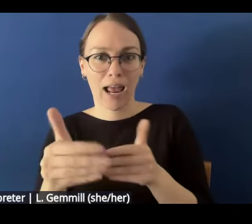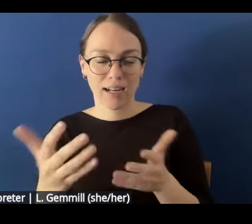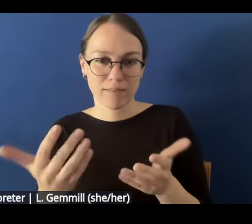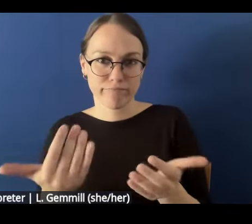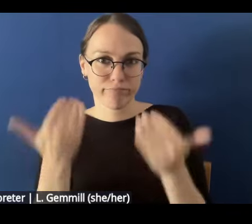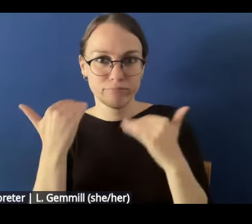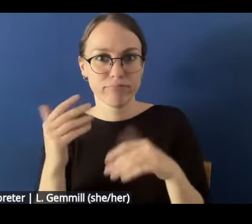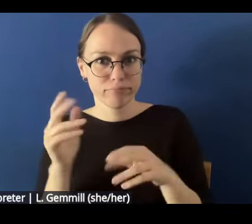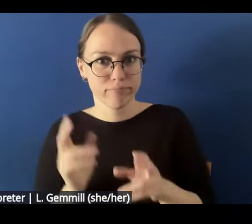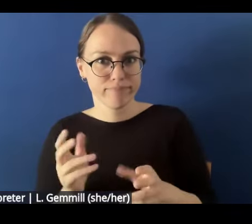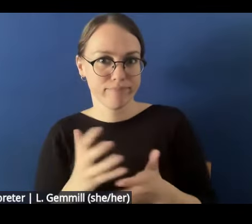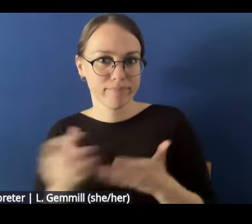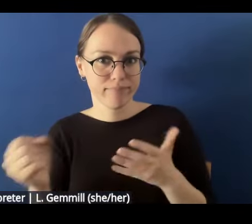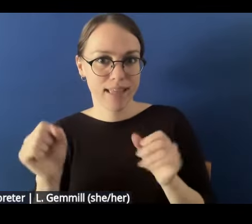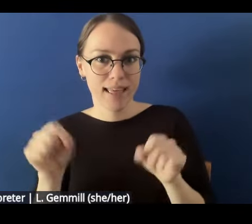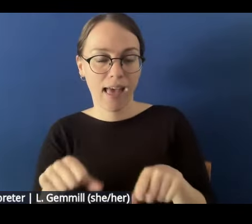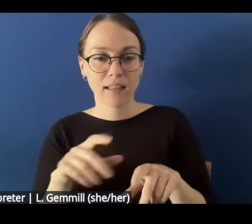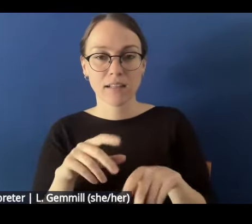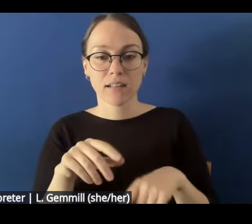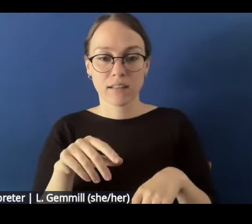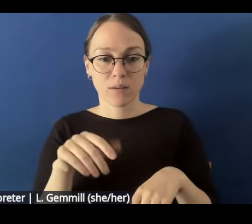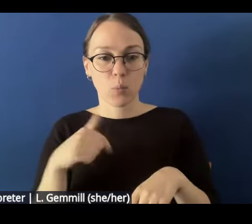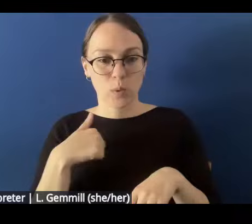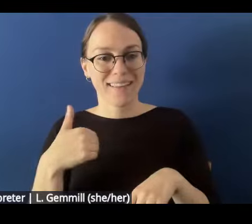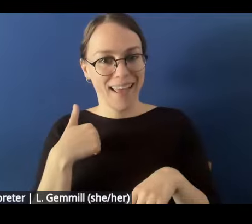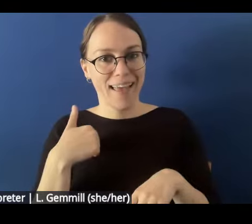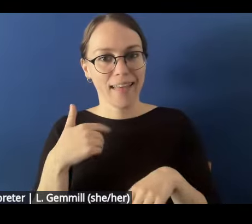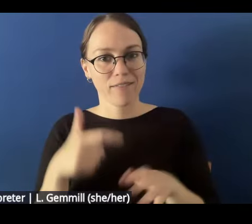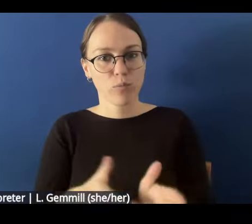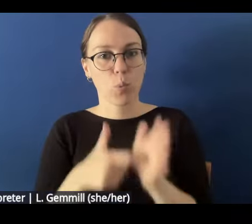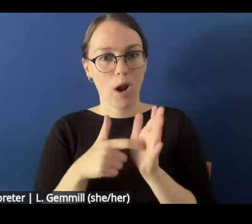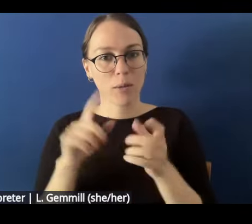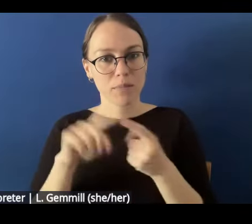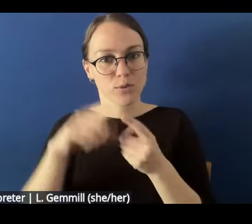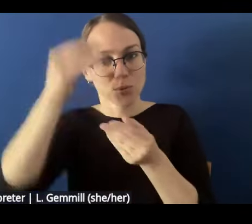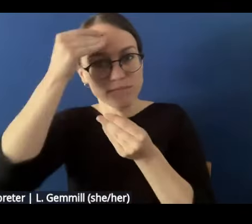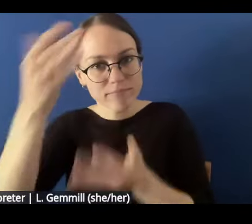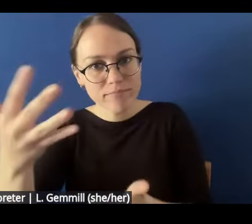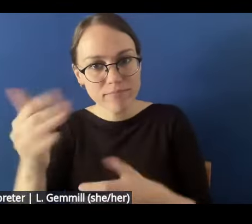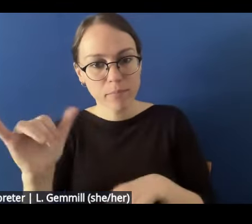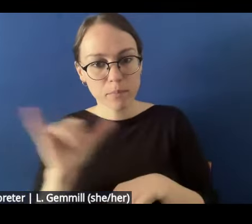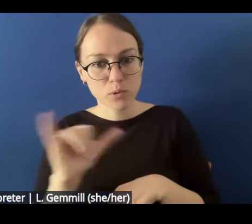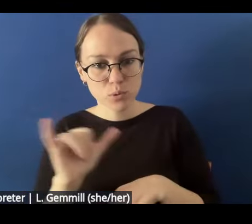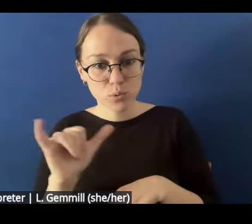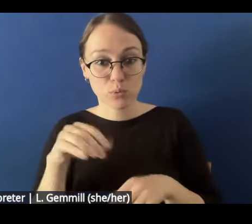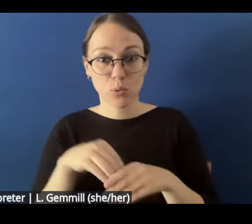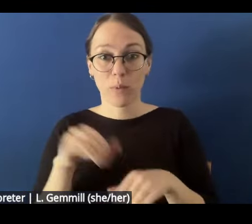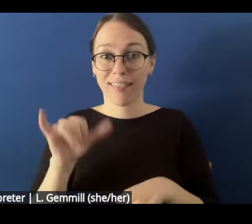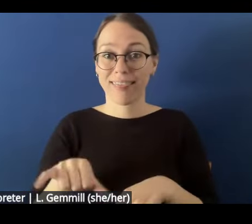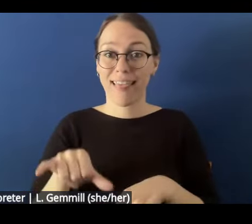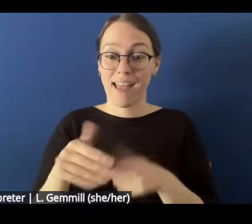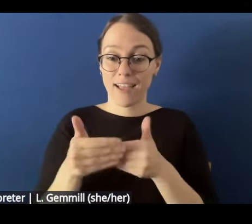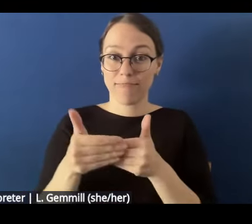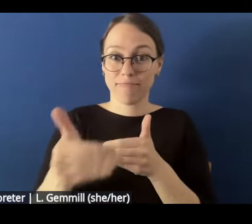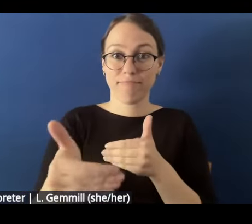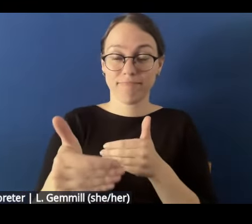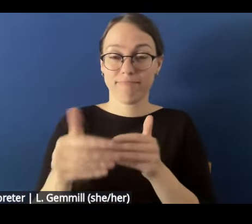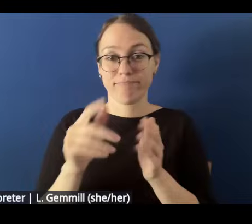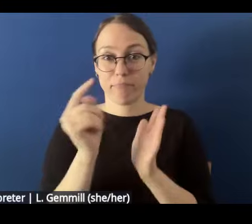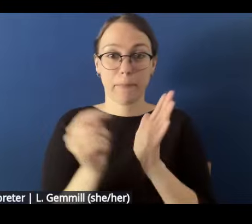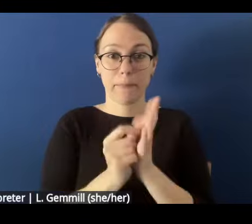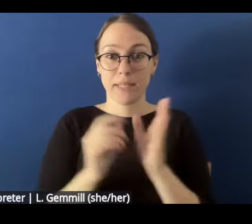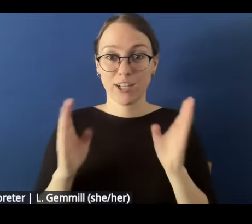have notice requirements. So that in that 58-day window, we also lose 7 days for